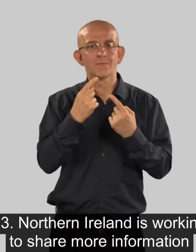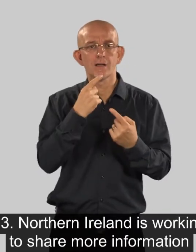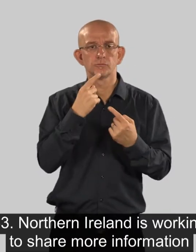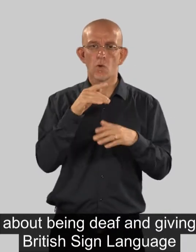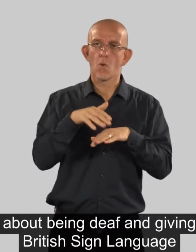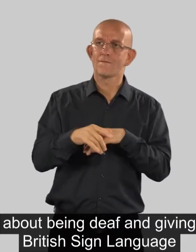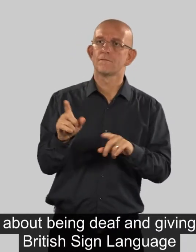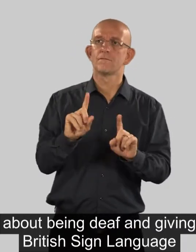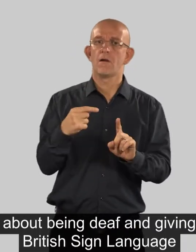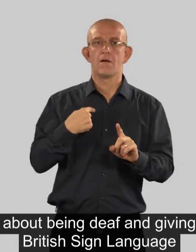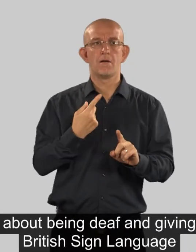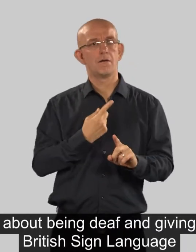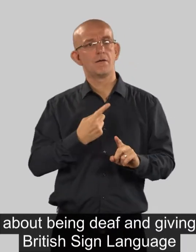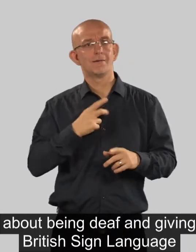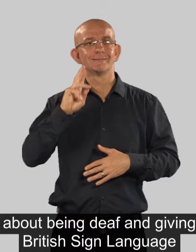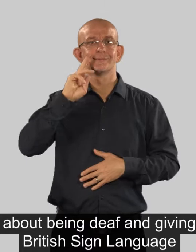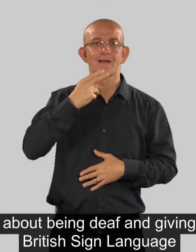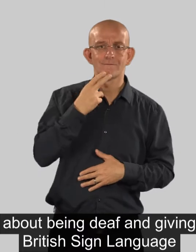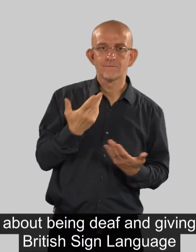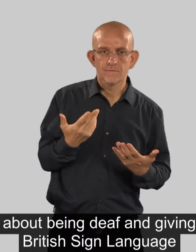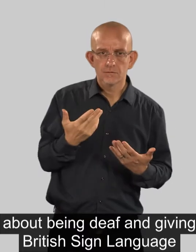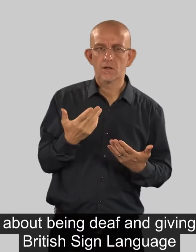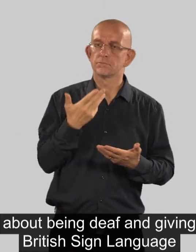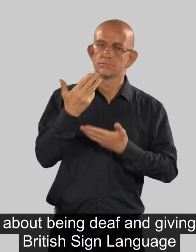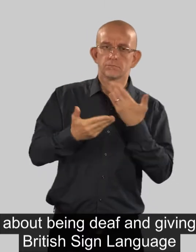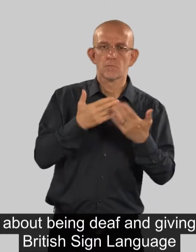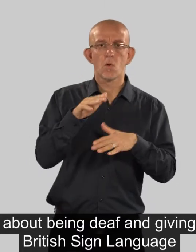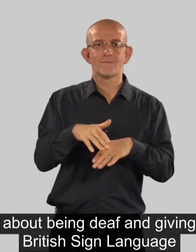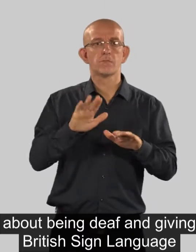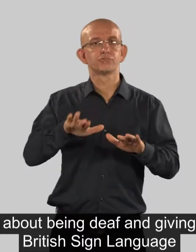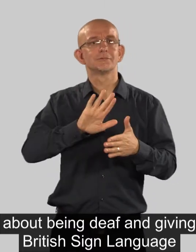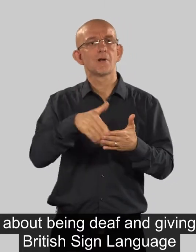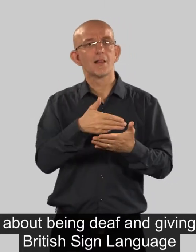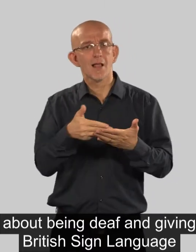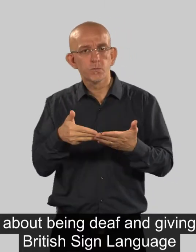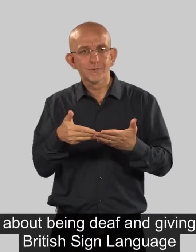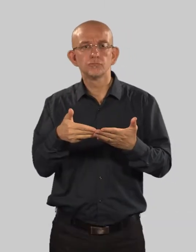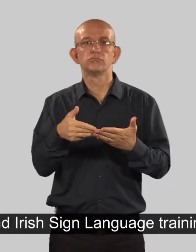and giving British Sign Language and Irish Sign Language training.